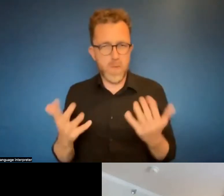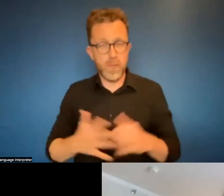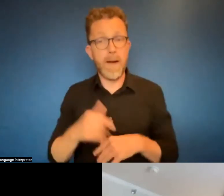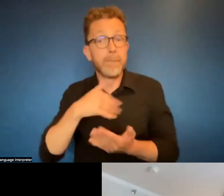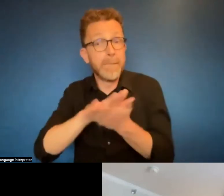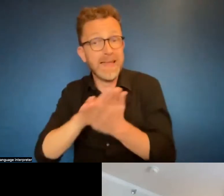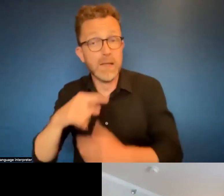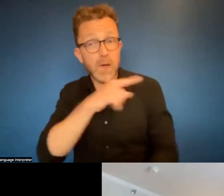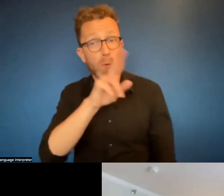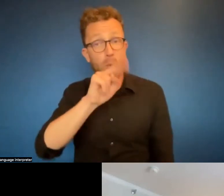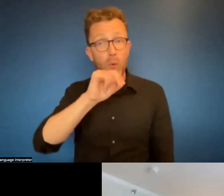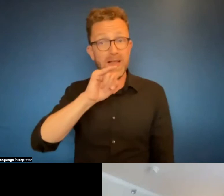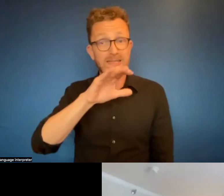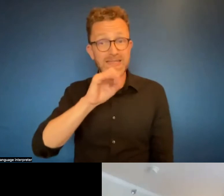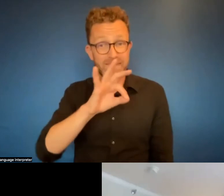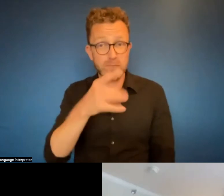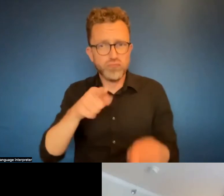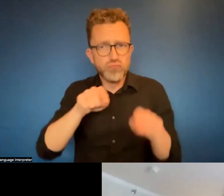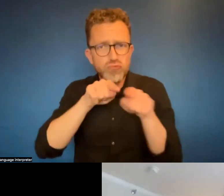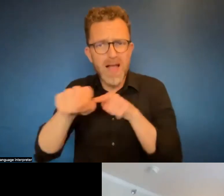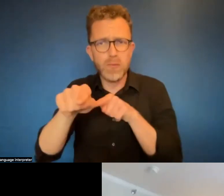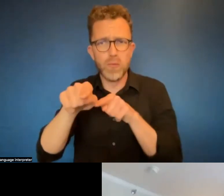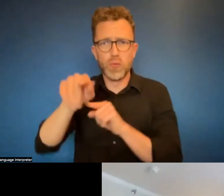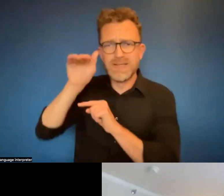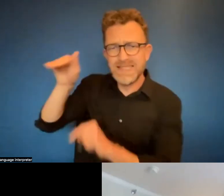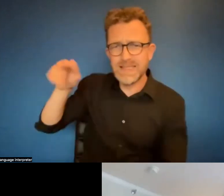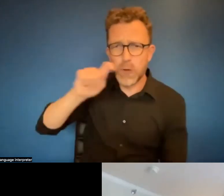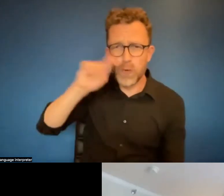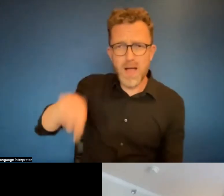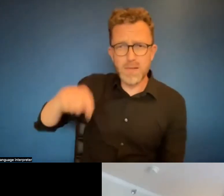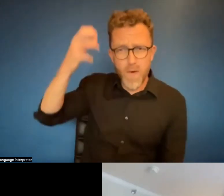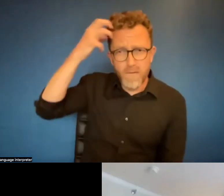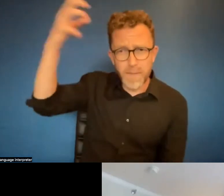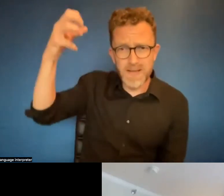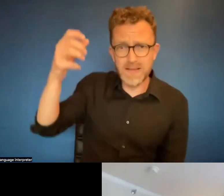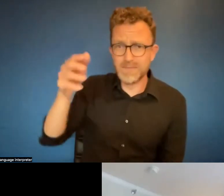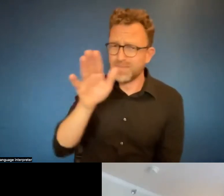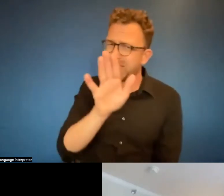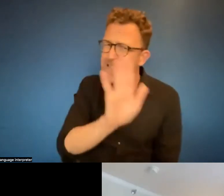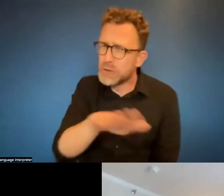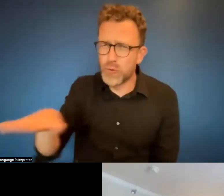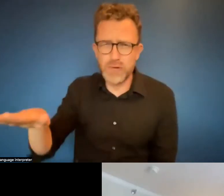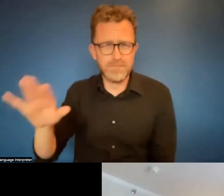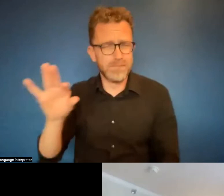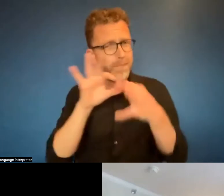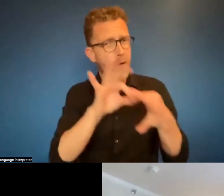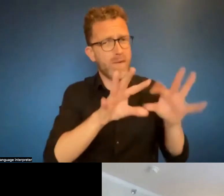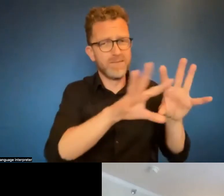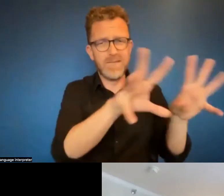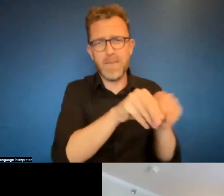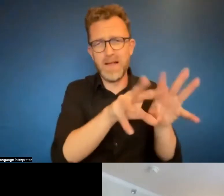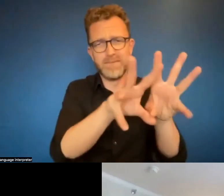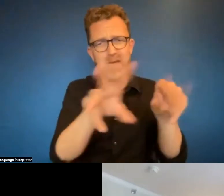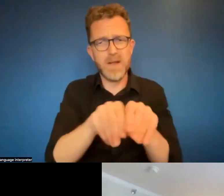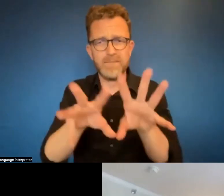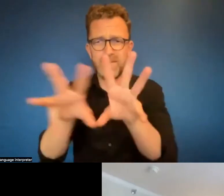never do so, as we know that, I mean, their specific position of supporting governments